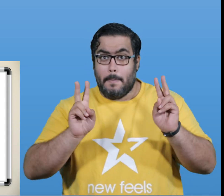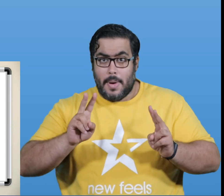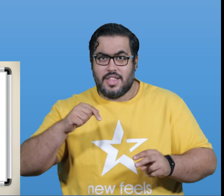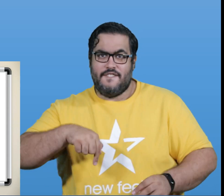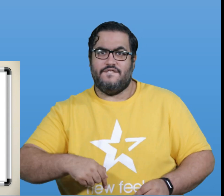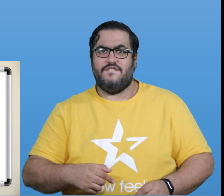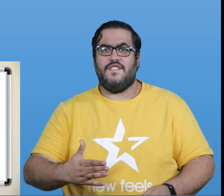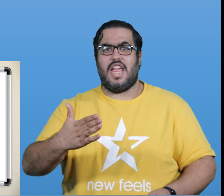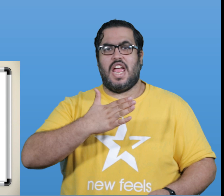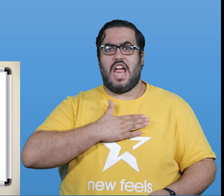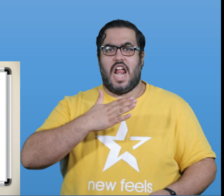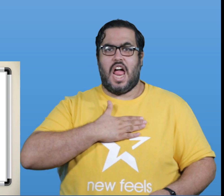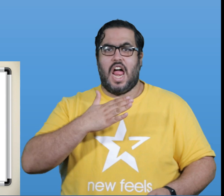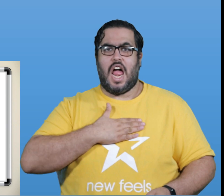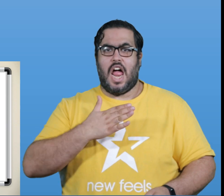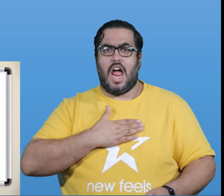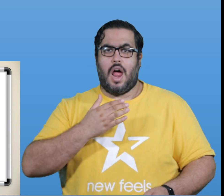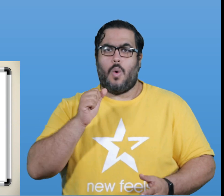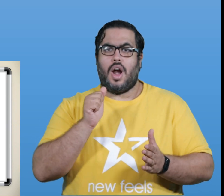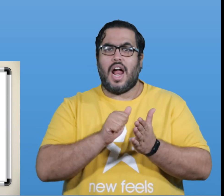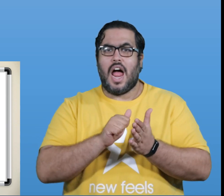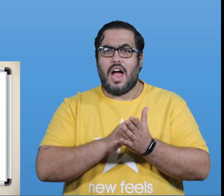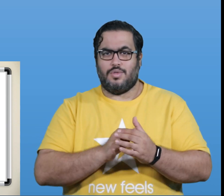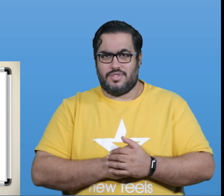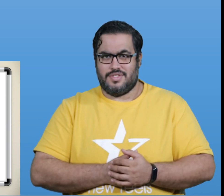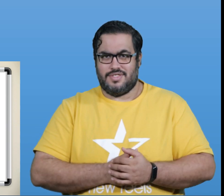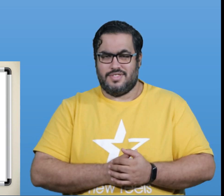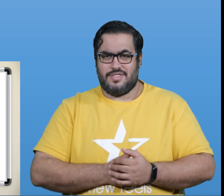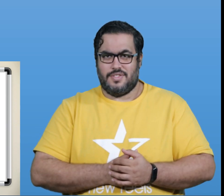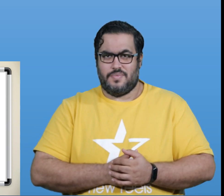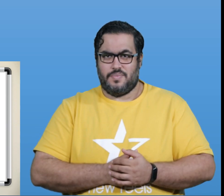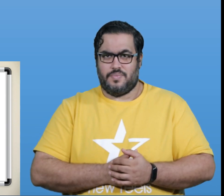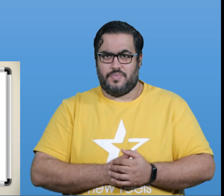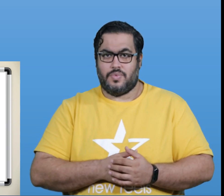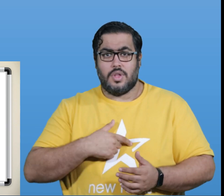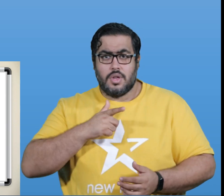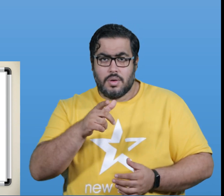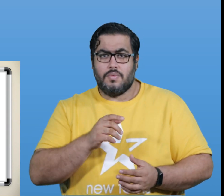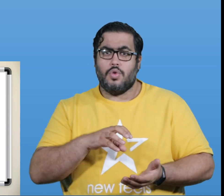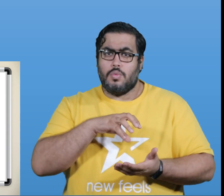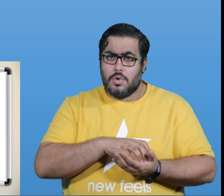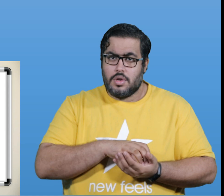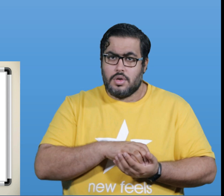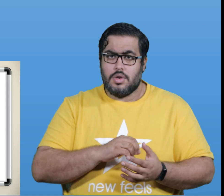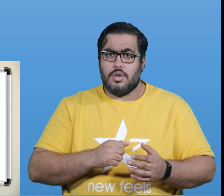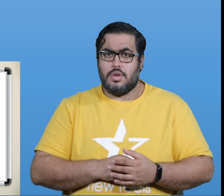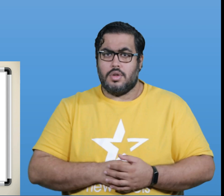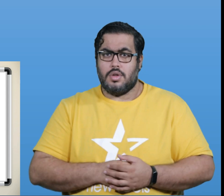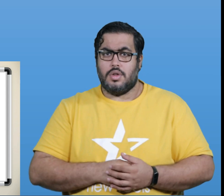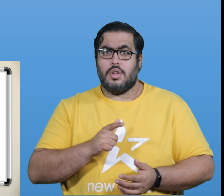house. I hope you can be here with us to celebrate. So I had the place and I made sure that he's